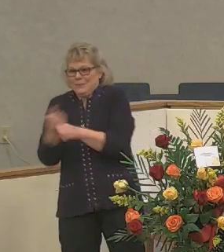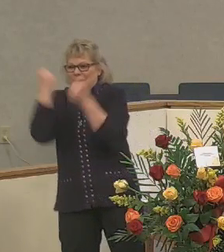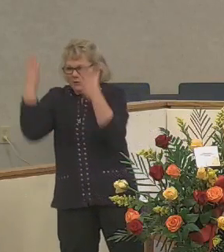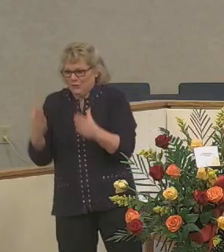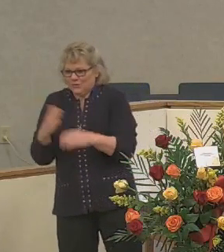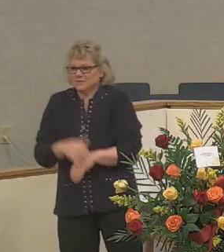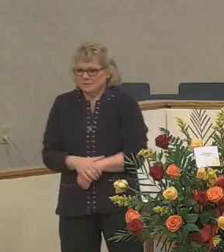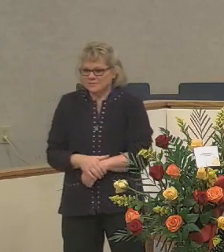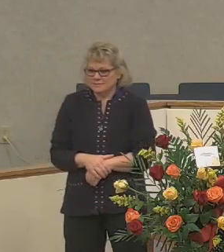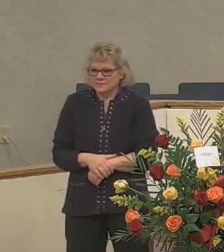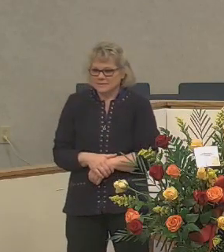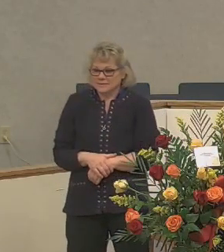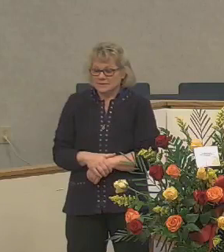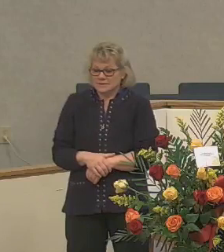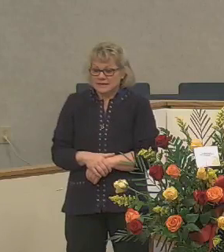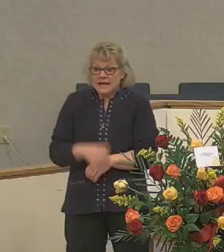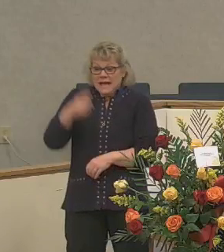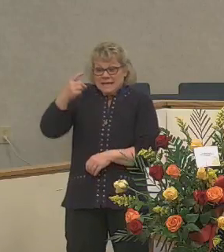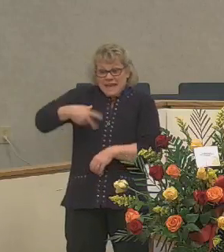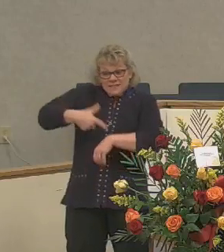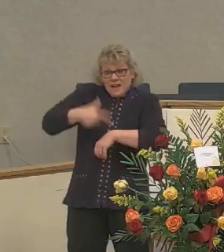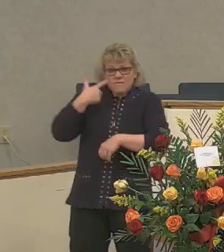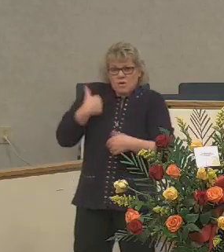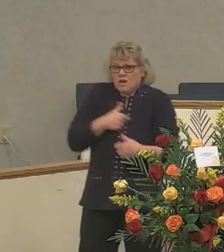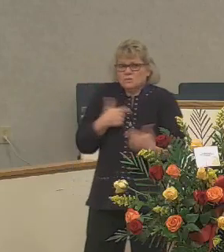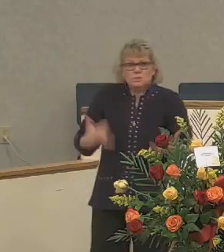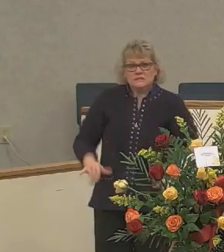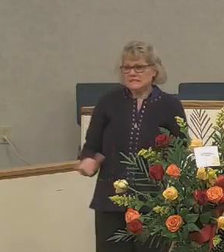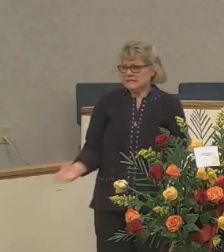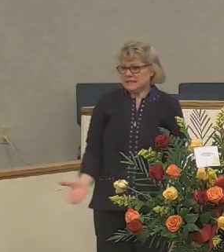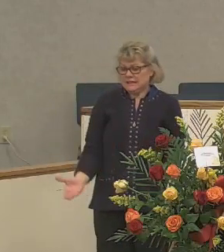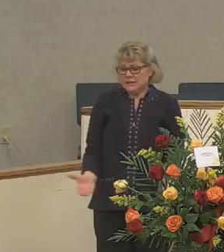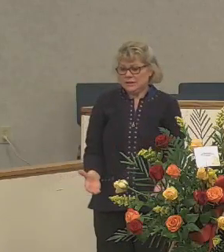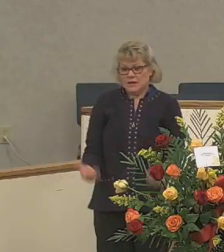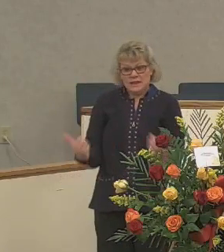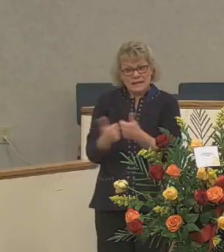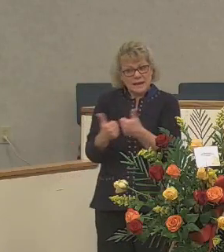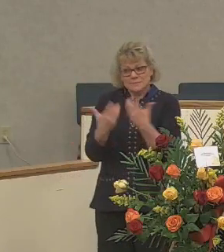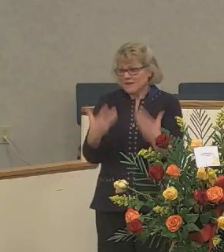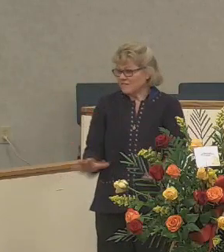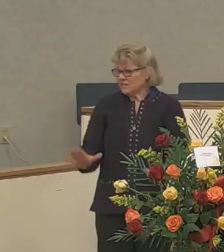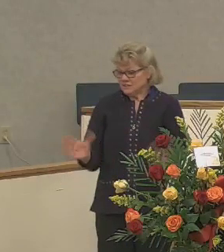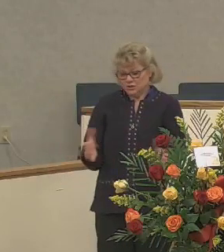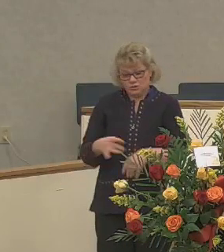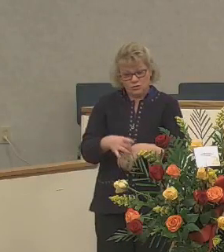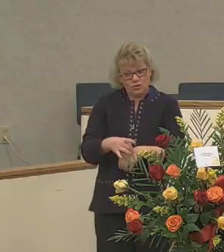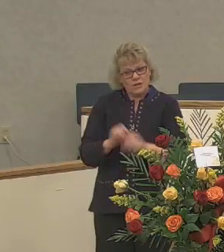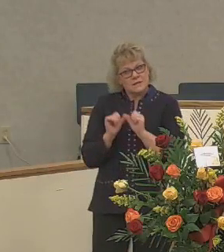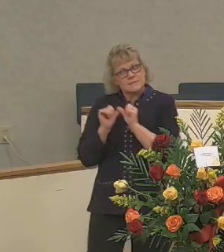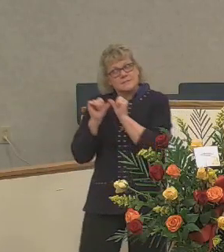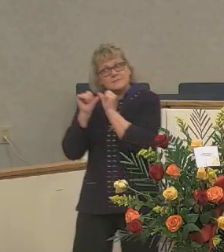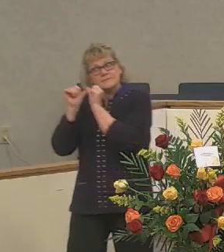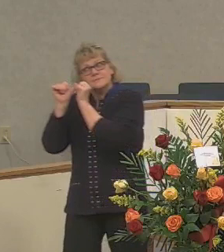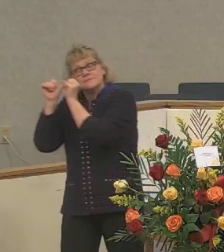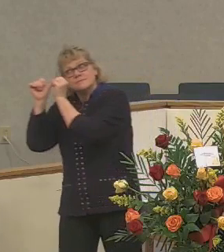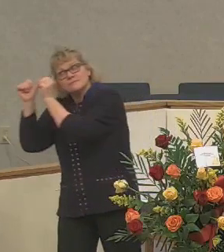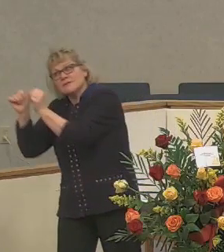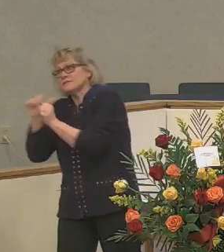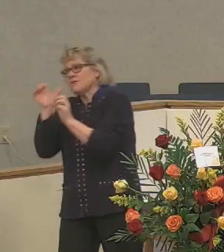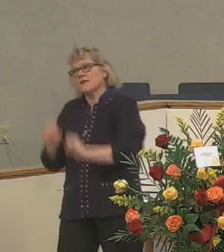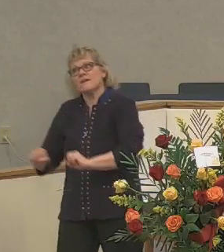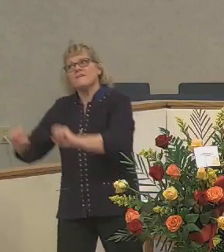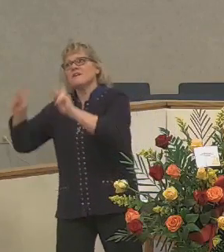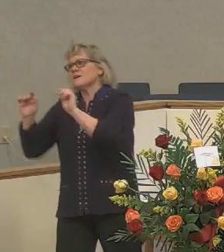Hey, look, folks, it's halftime for us. The game's not over. Keep on running. Keep